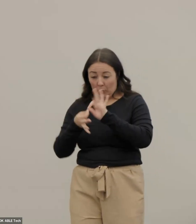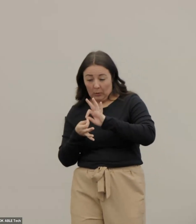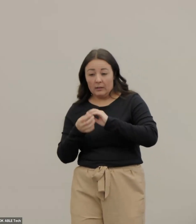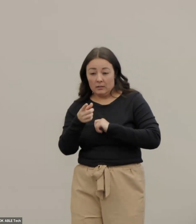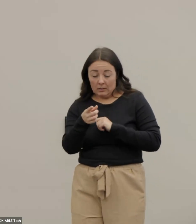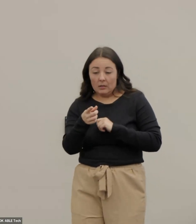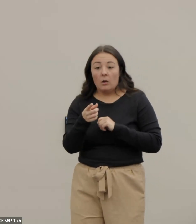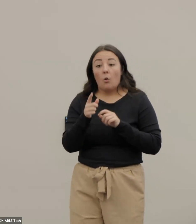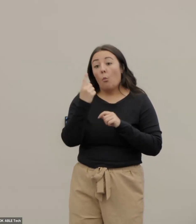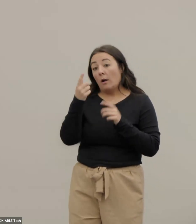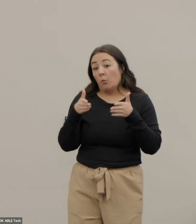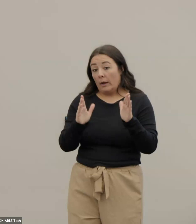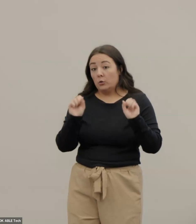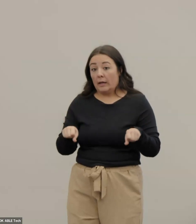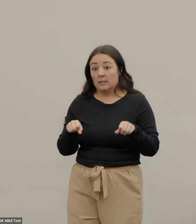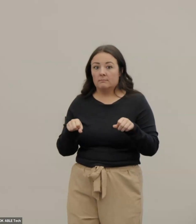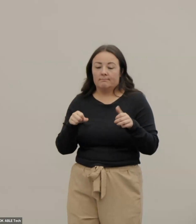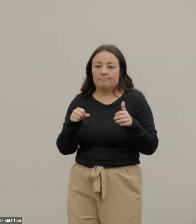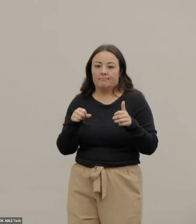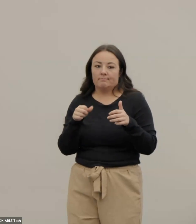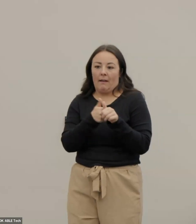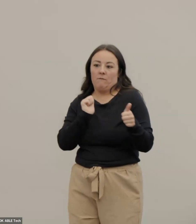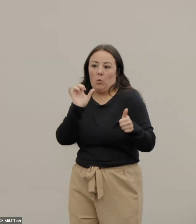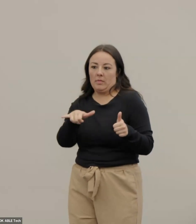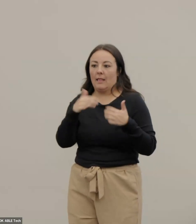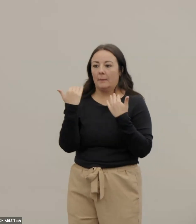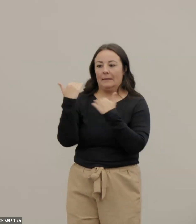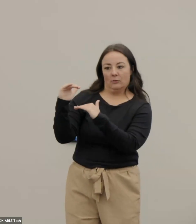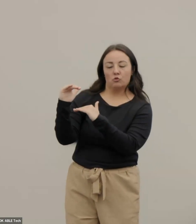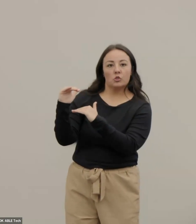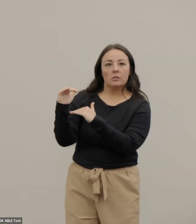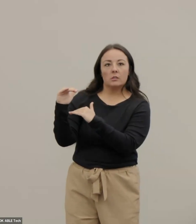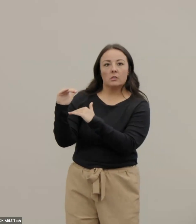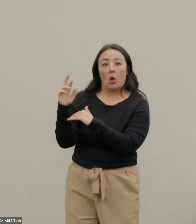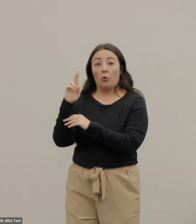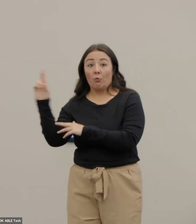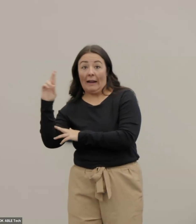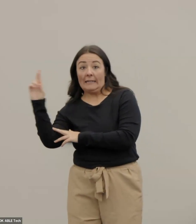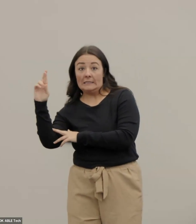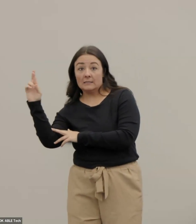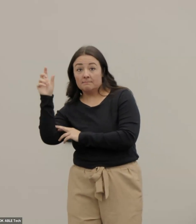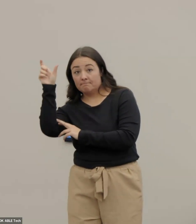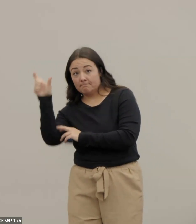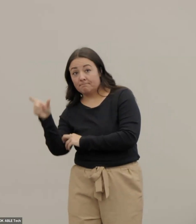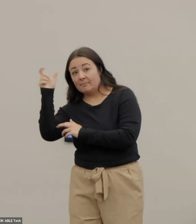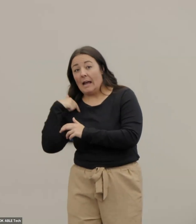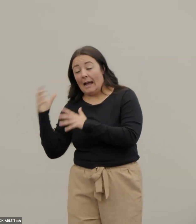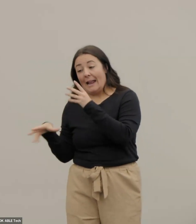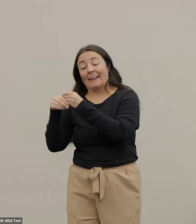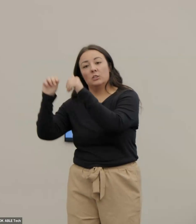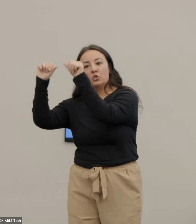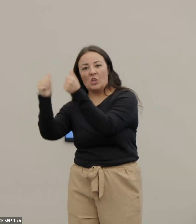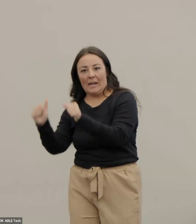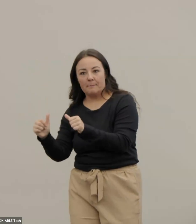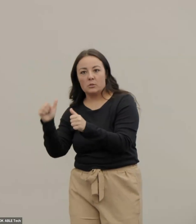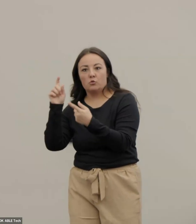can get around that limitation, you can see on the right-hand side, I added shapes to each line